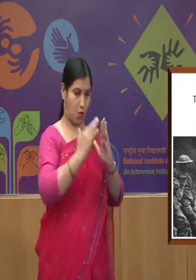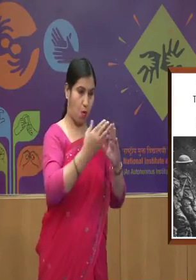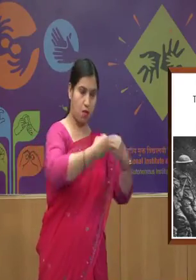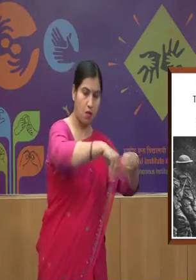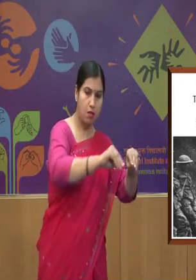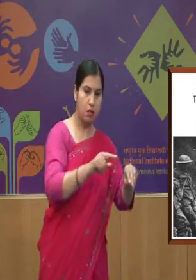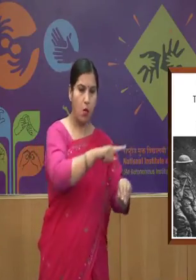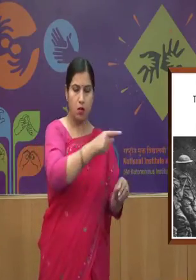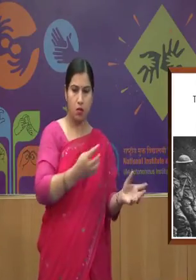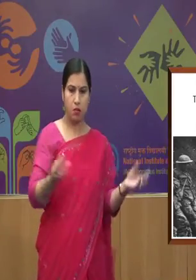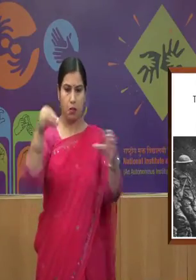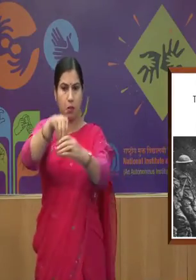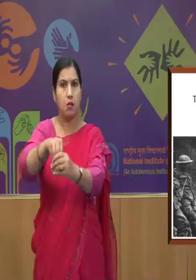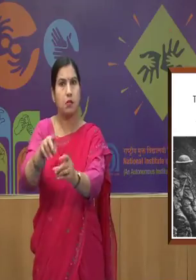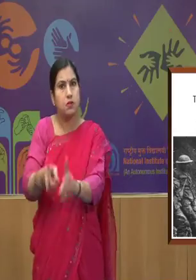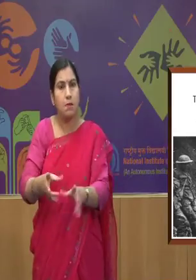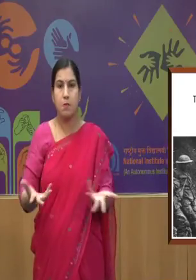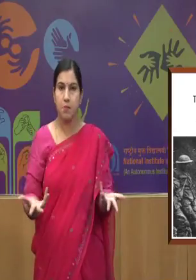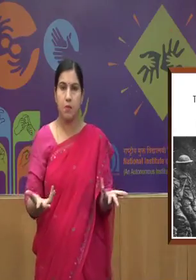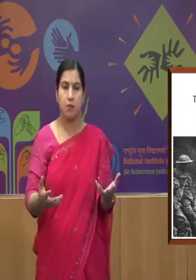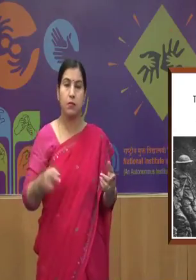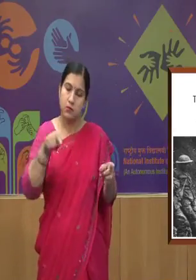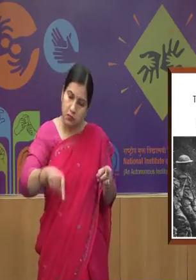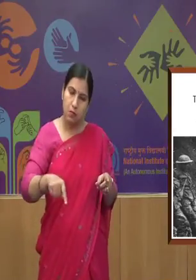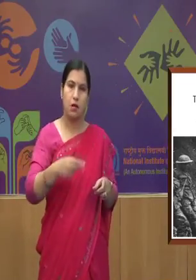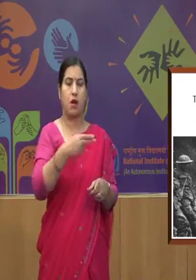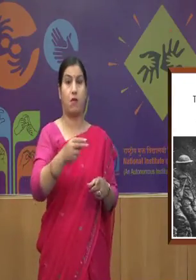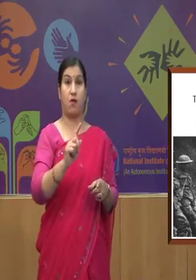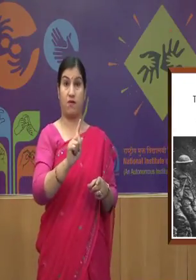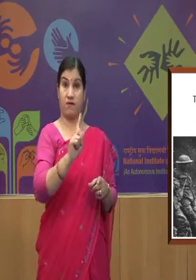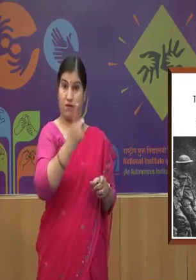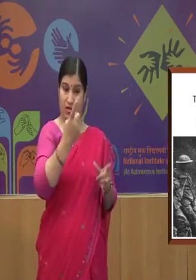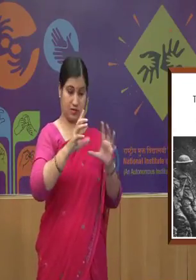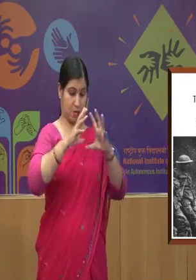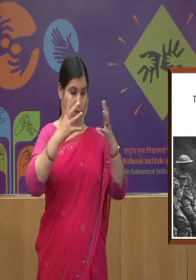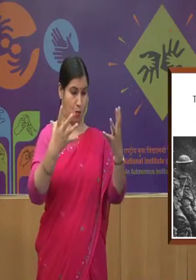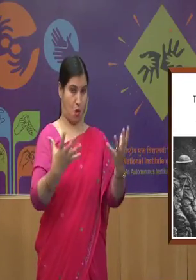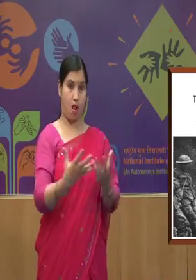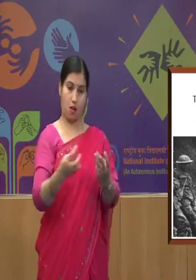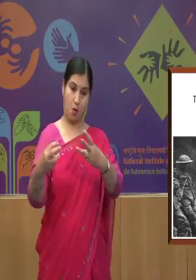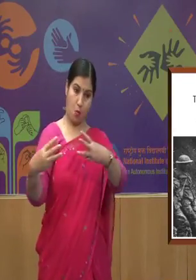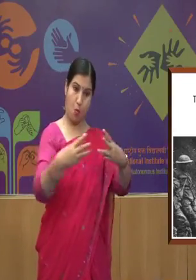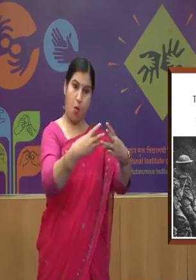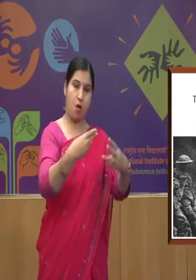became involved in it. So we call it First World War.